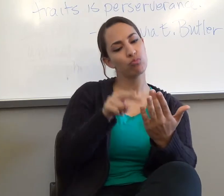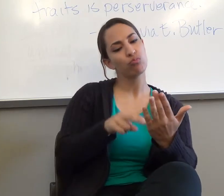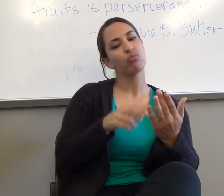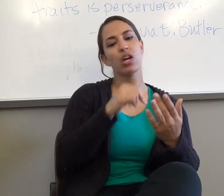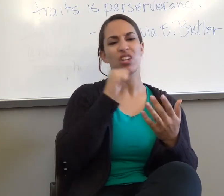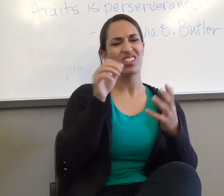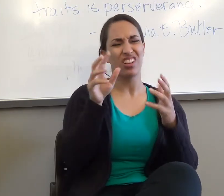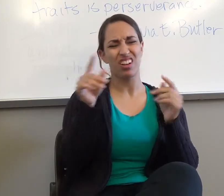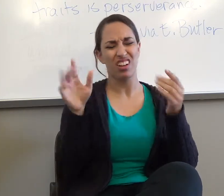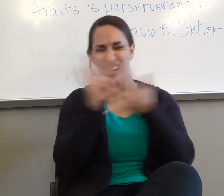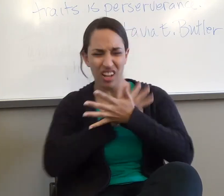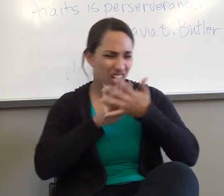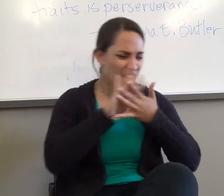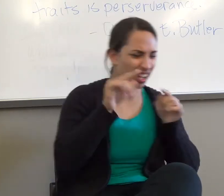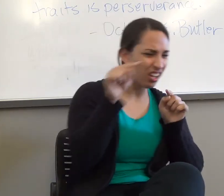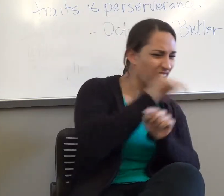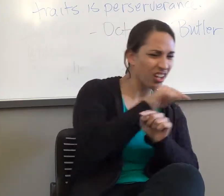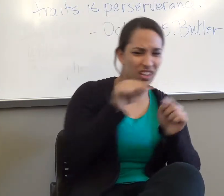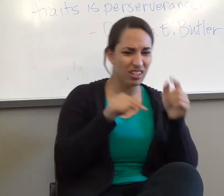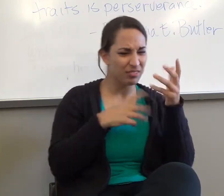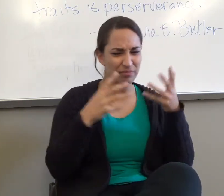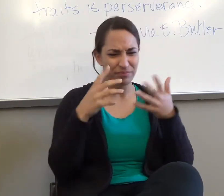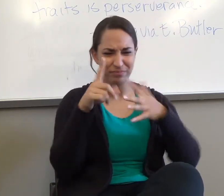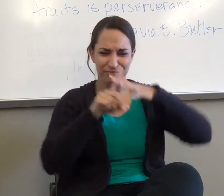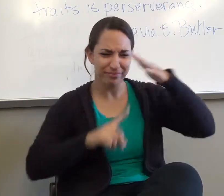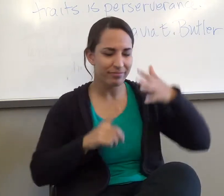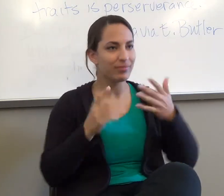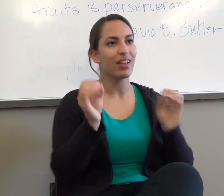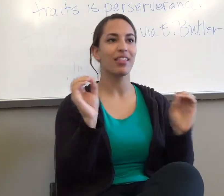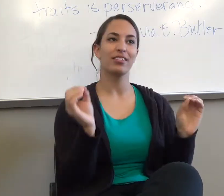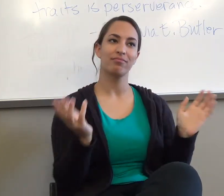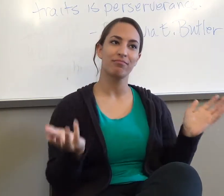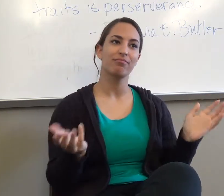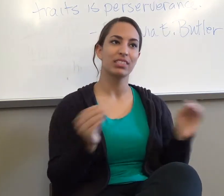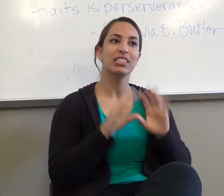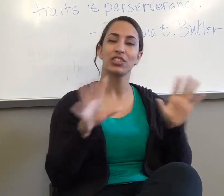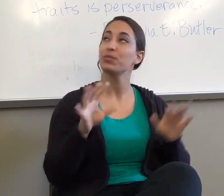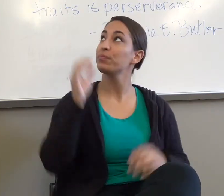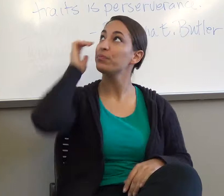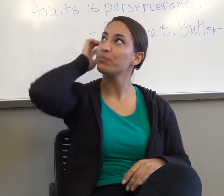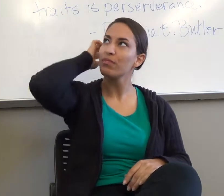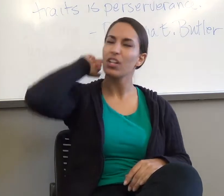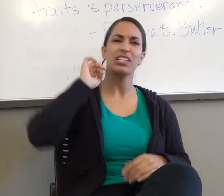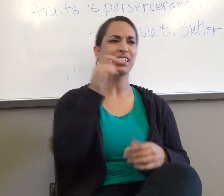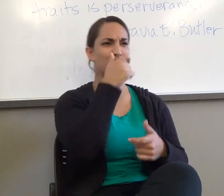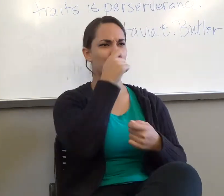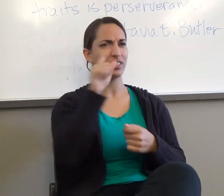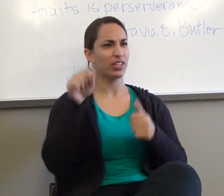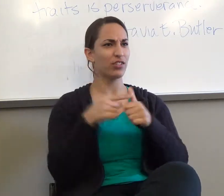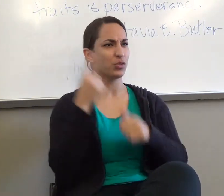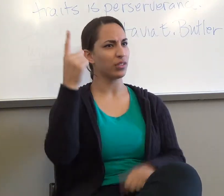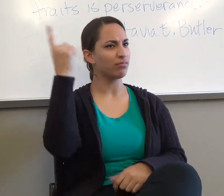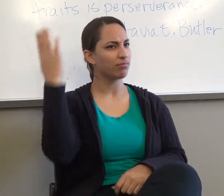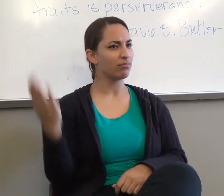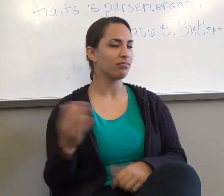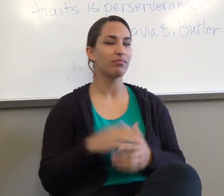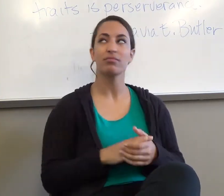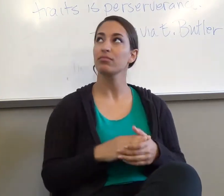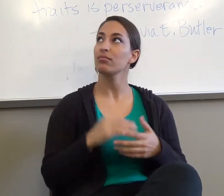so the rest of these are a little bit easier. It's interesting that they put that one up as the first one. So what's the three-part essay map